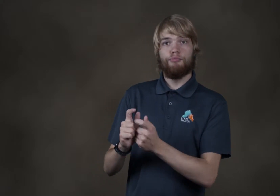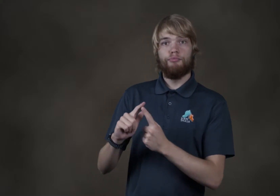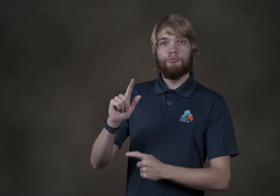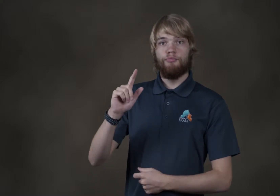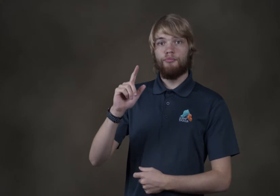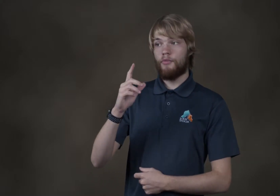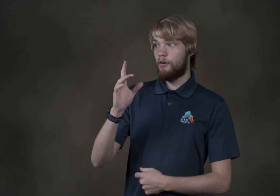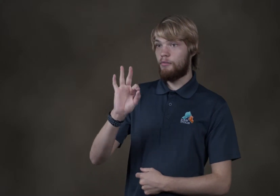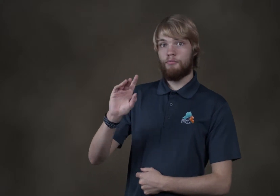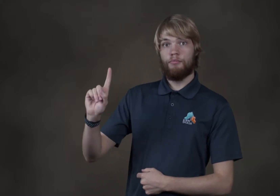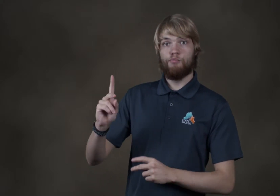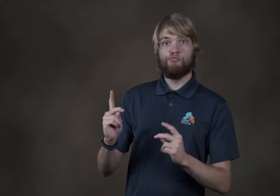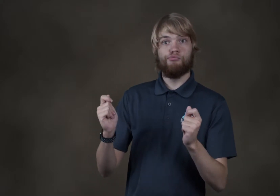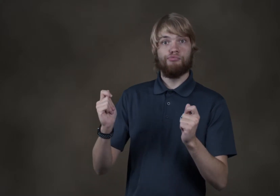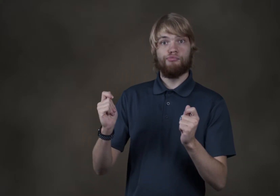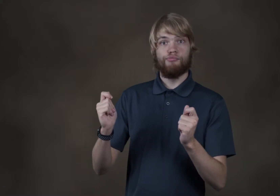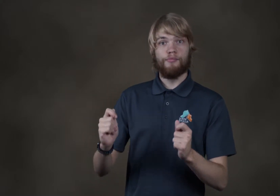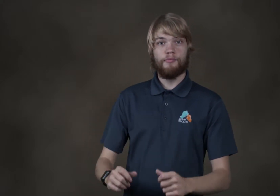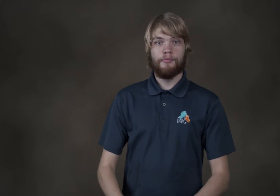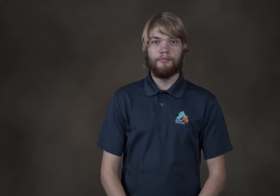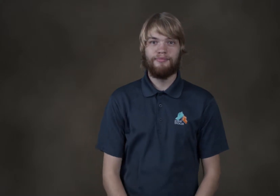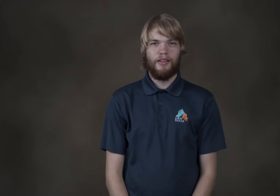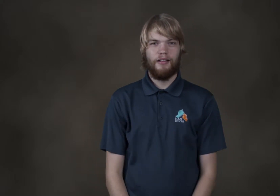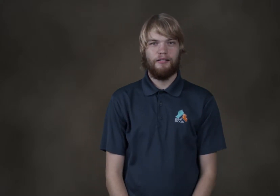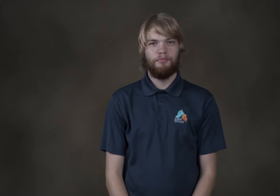have to turn it on in the event of an emergency.